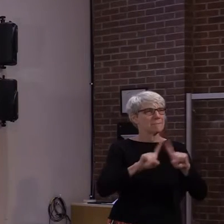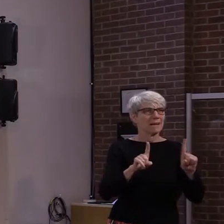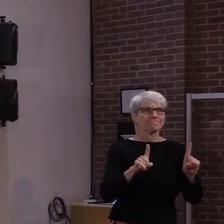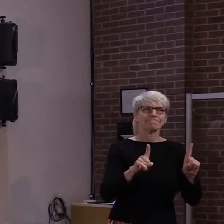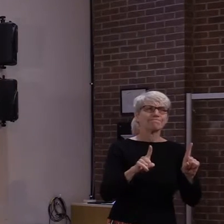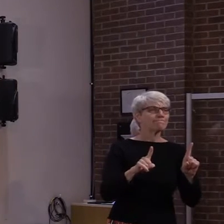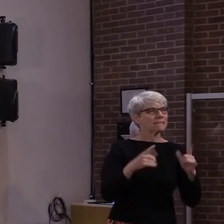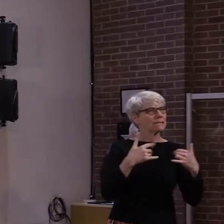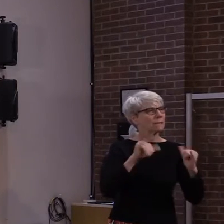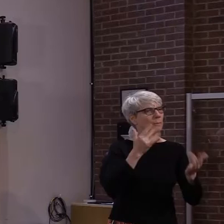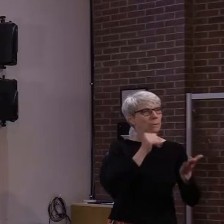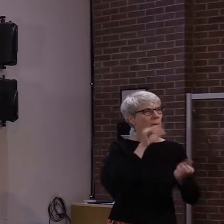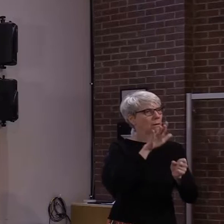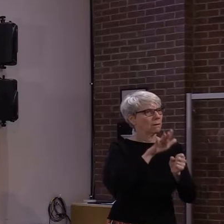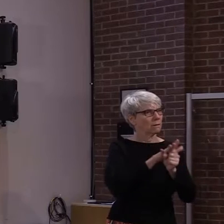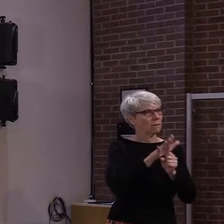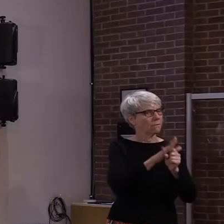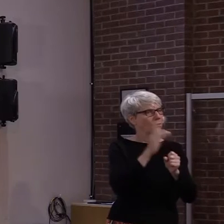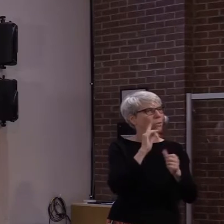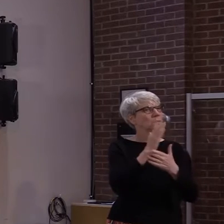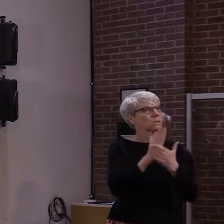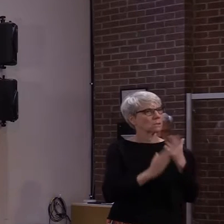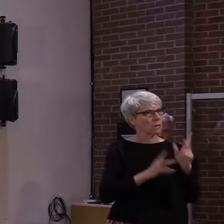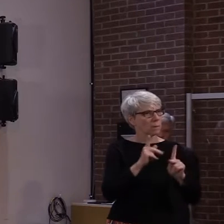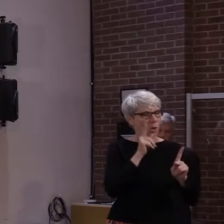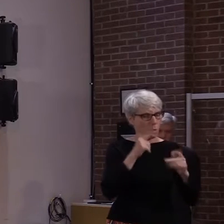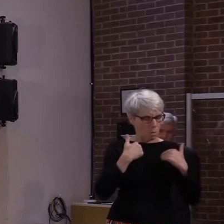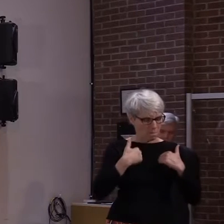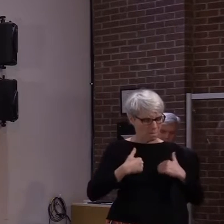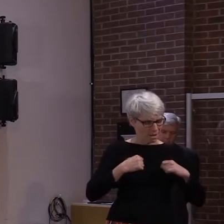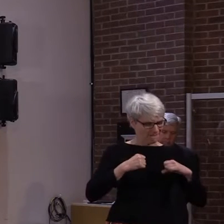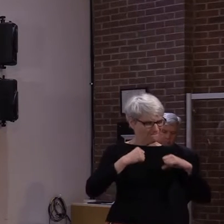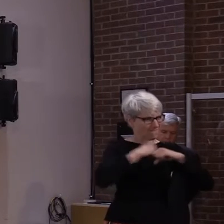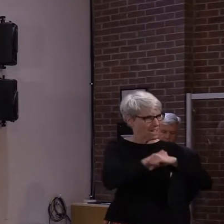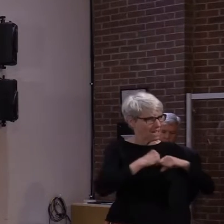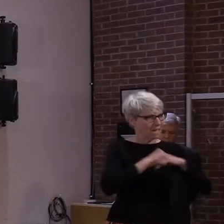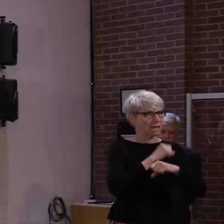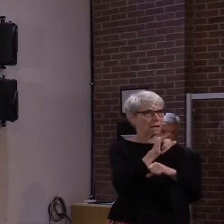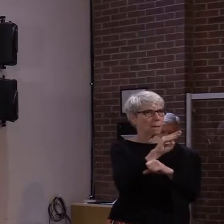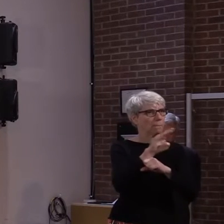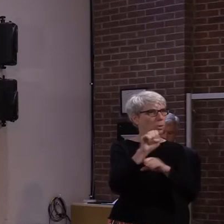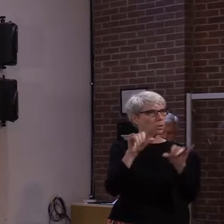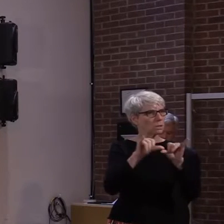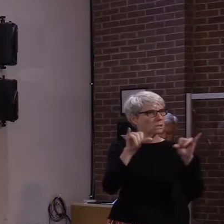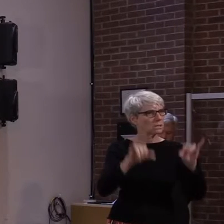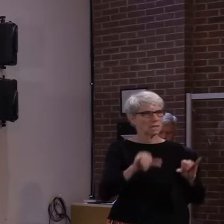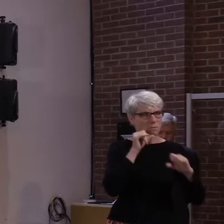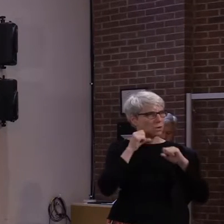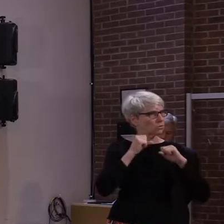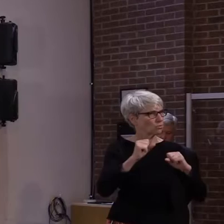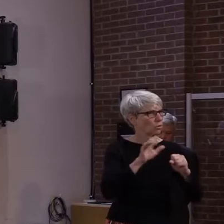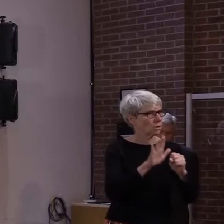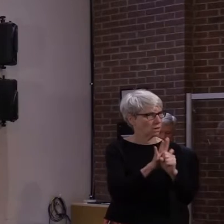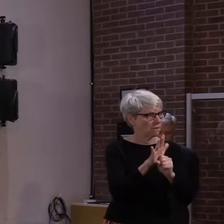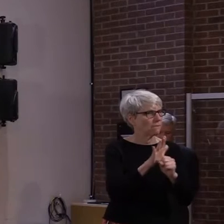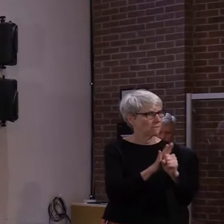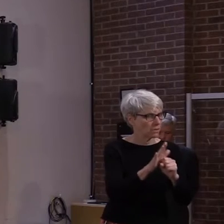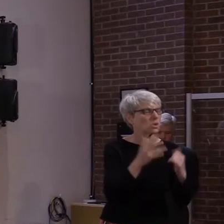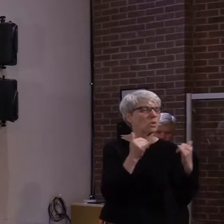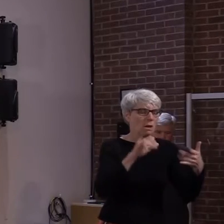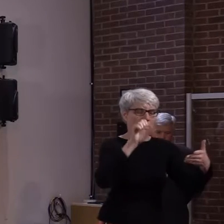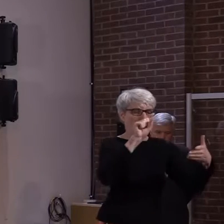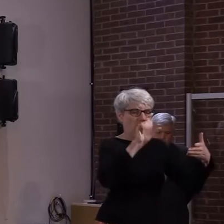Delta surge. So I'm going to review with you information on our healthvermont.gov website to help